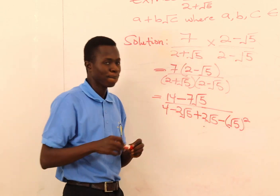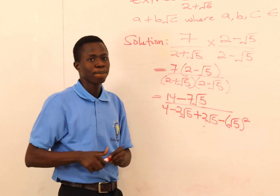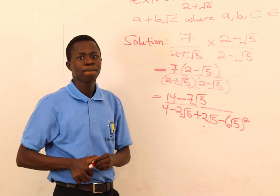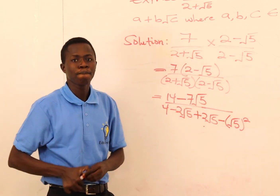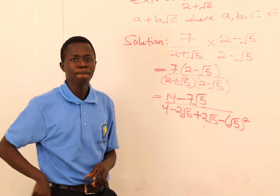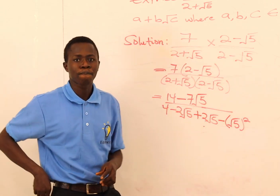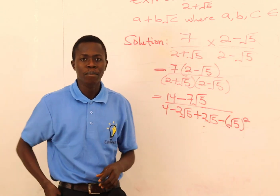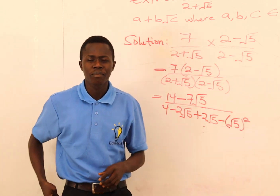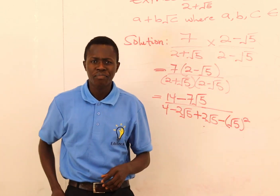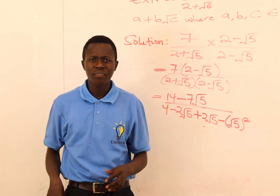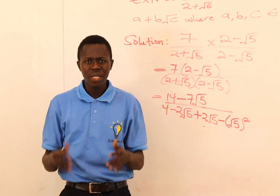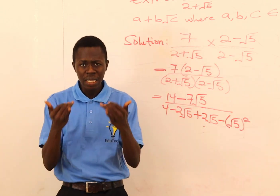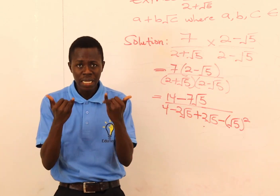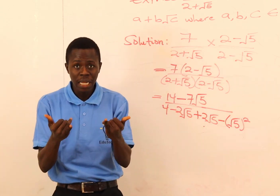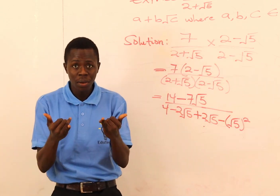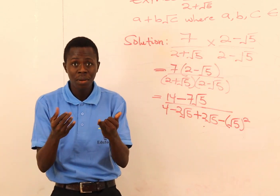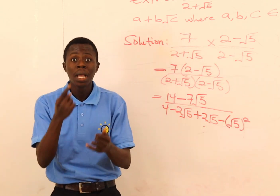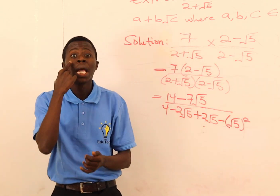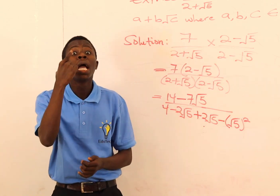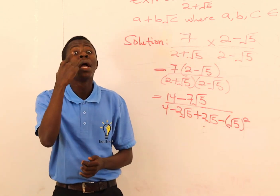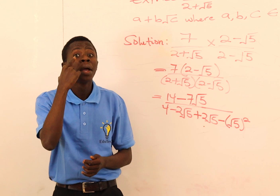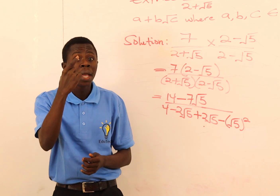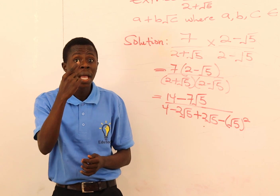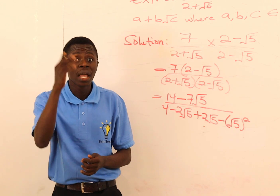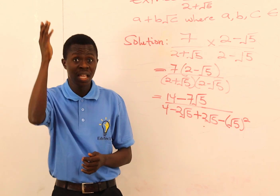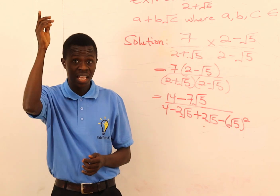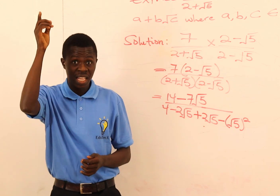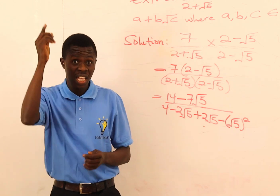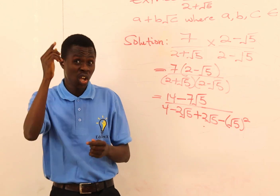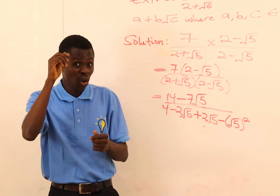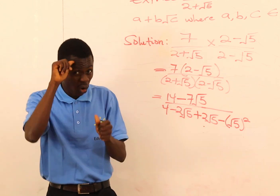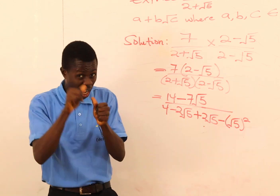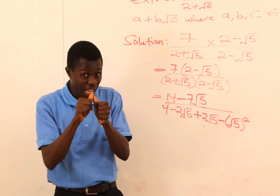minus square root of 5 raised the power 2.